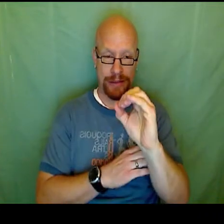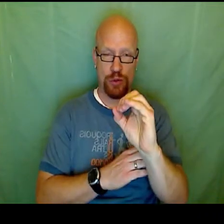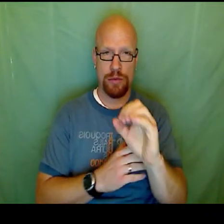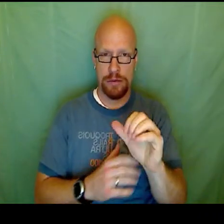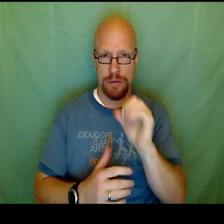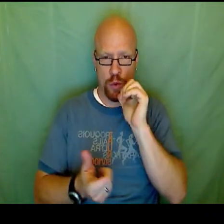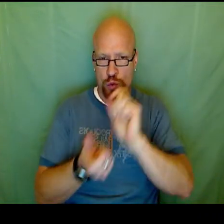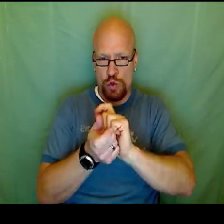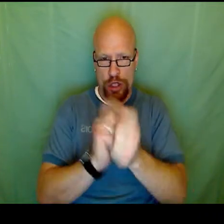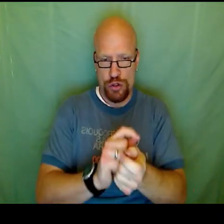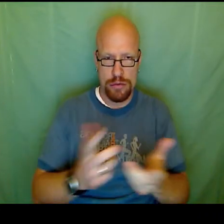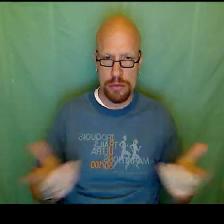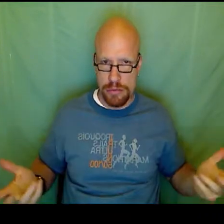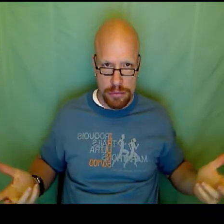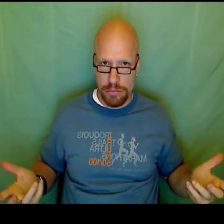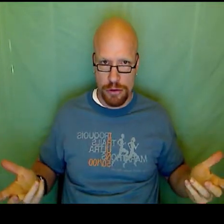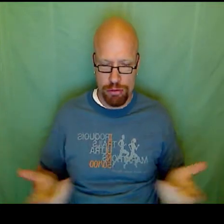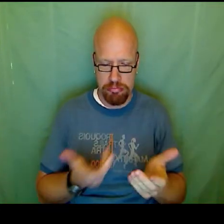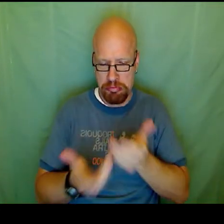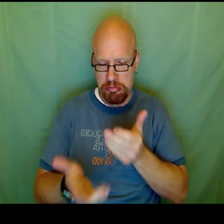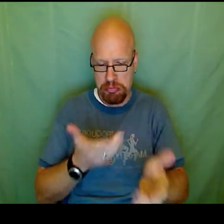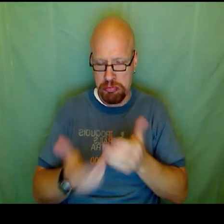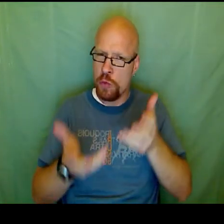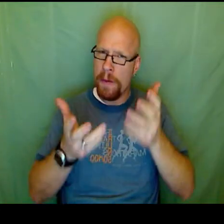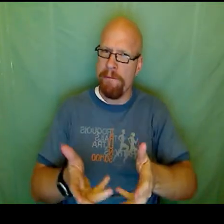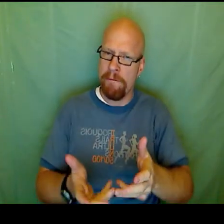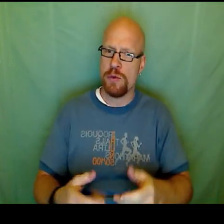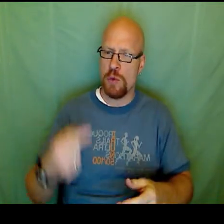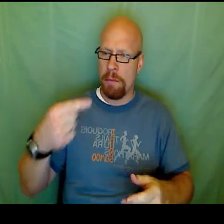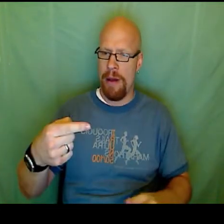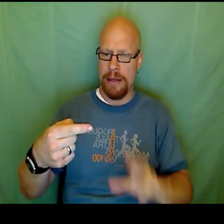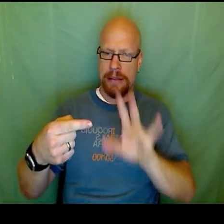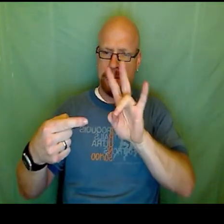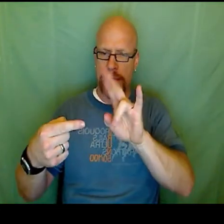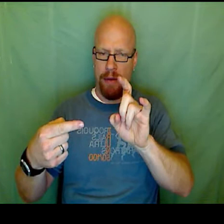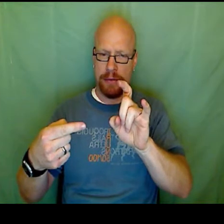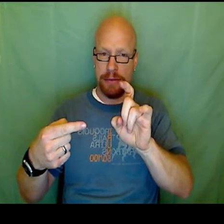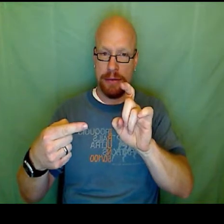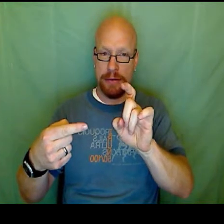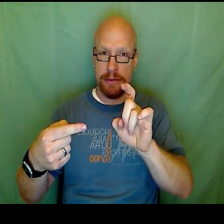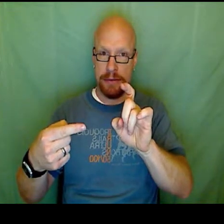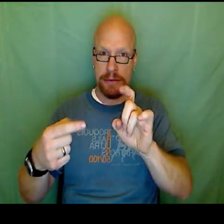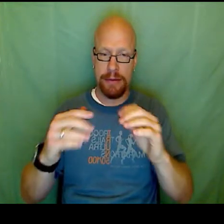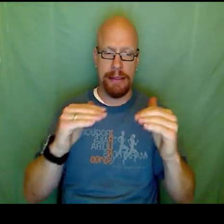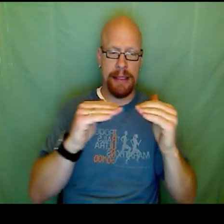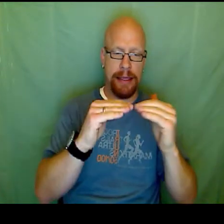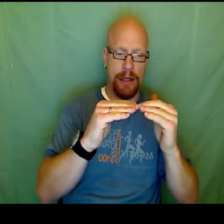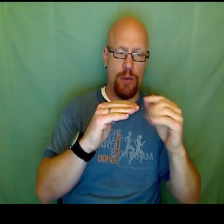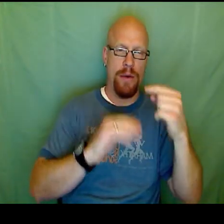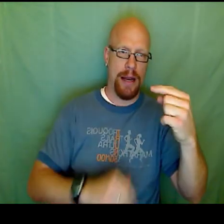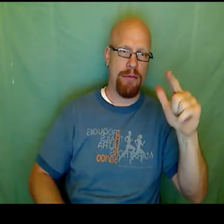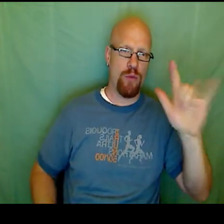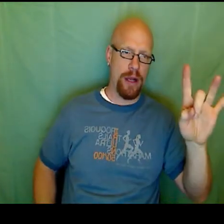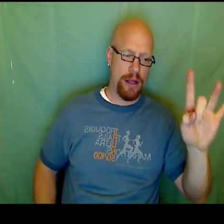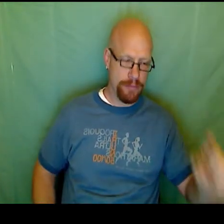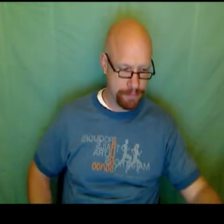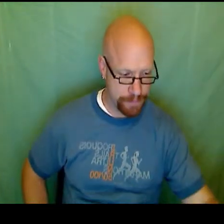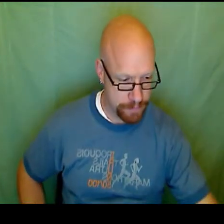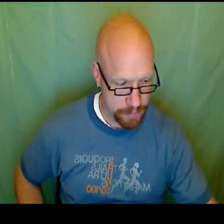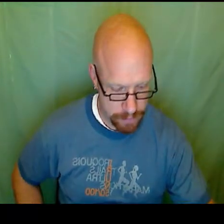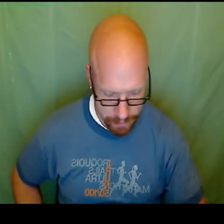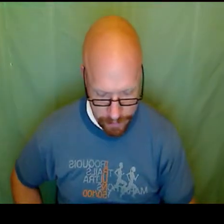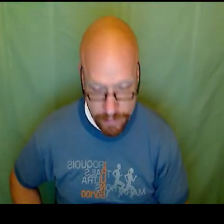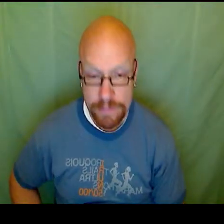add 0 or subtract 0, nothing changes. So really it doesn't matter. So really, our next line should